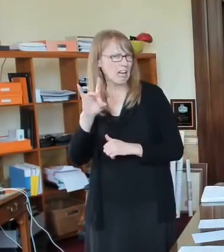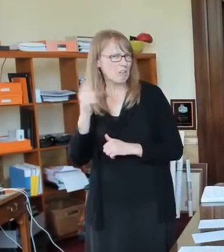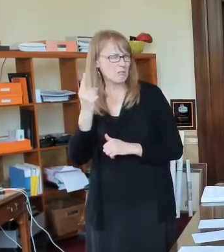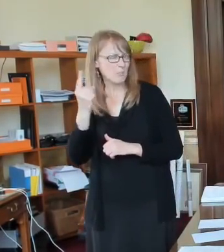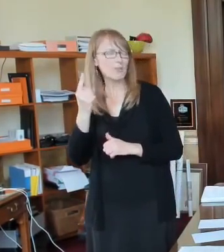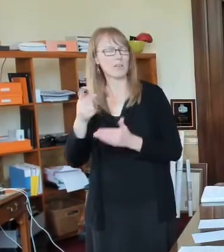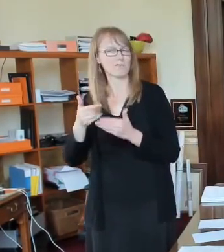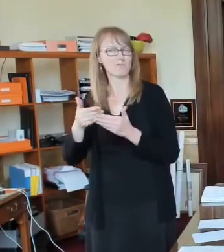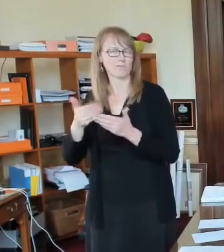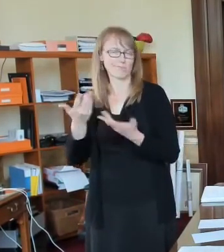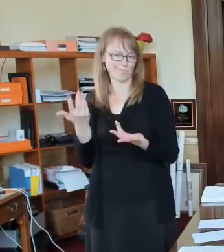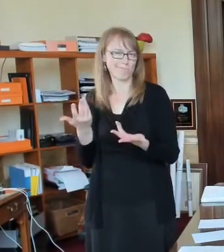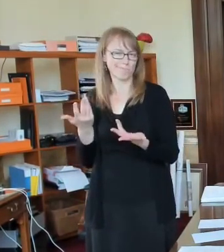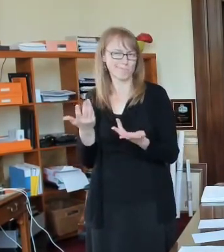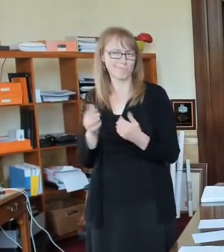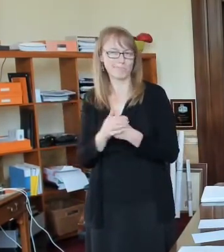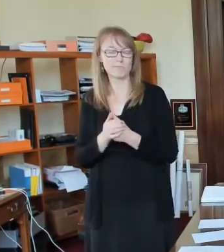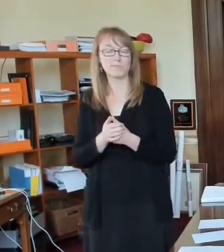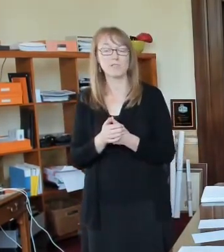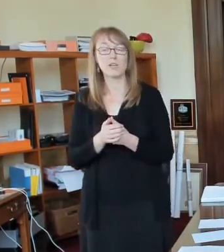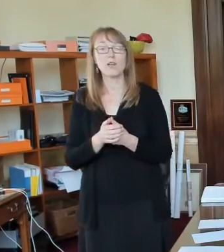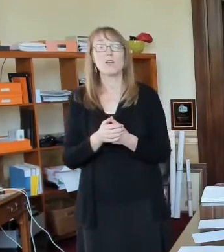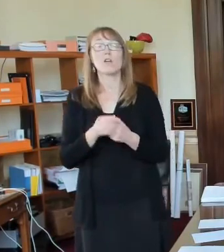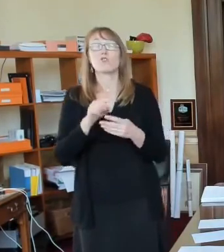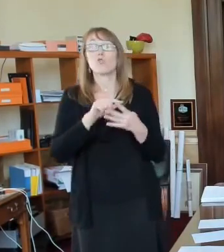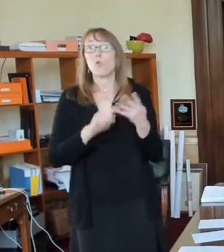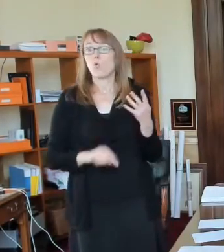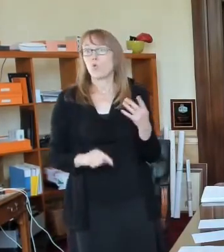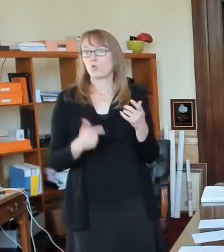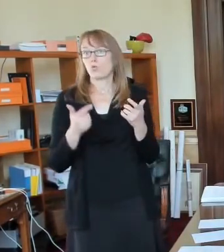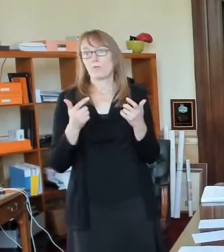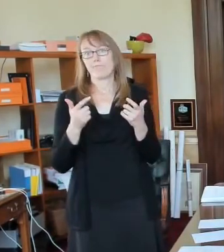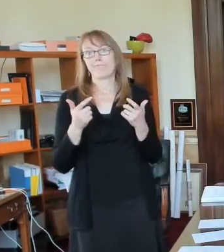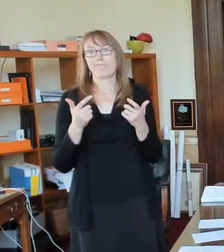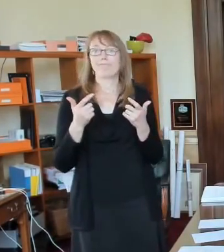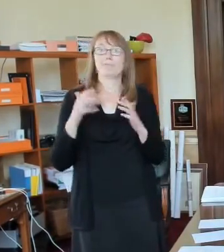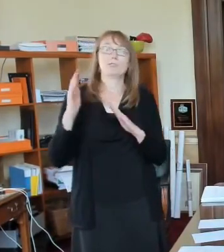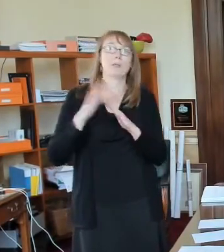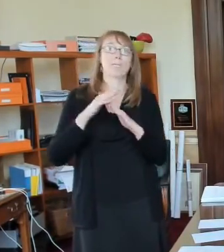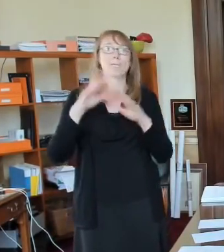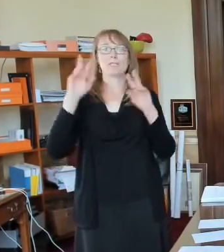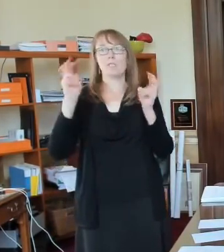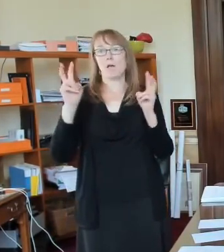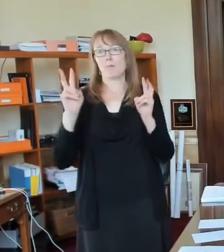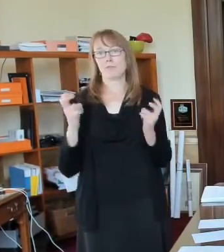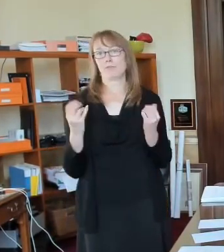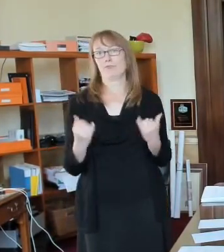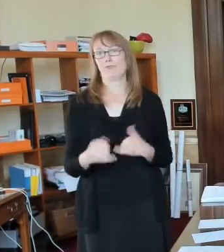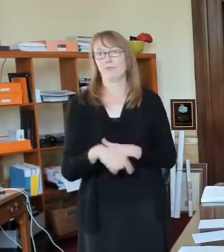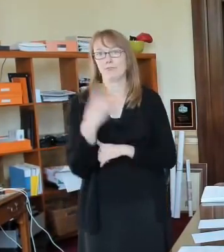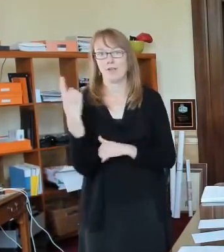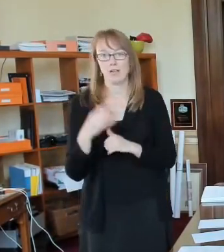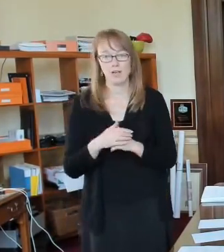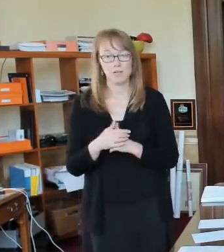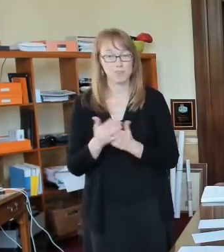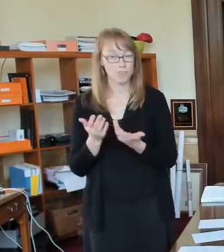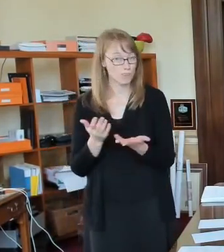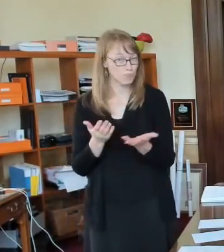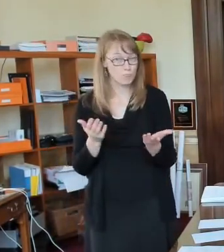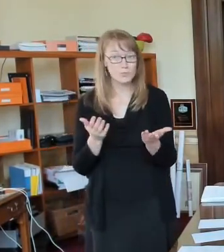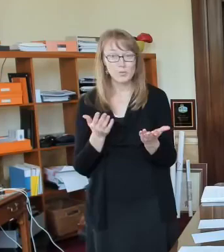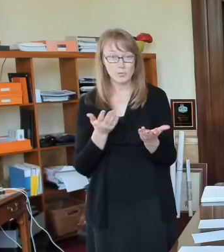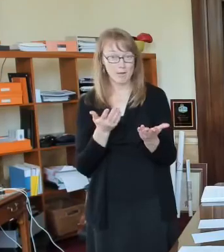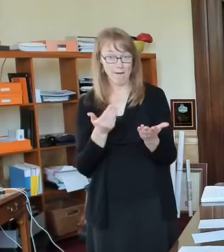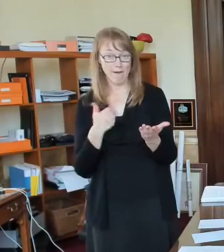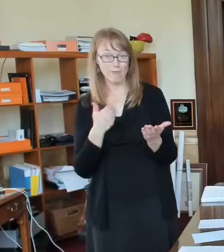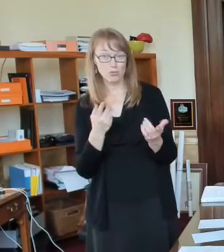four of the big topics for today. I'm glad to take some of your questions and appreciate all of you being with